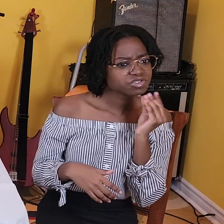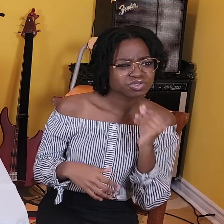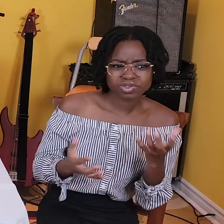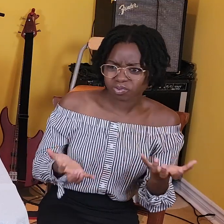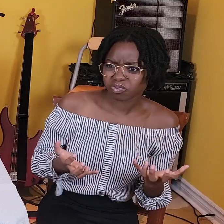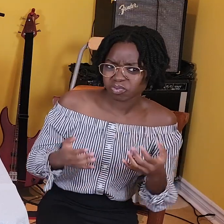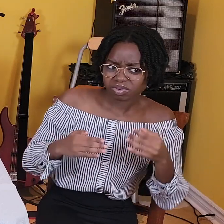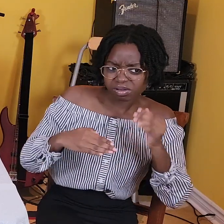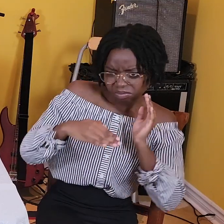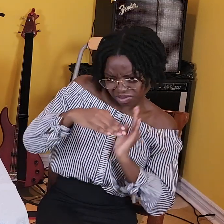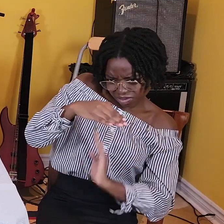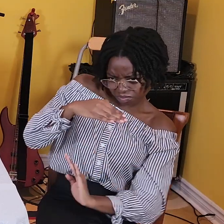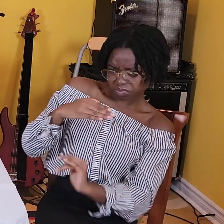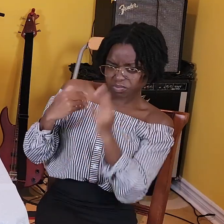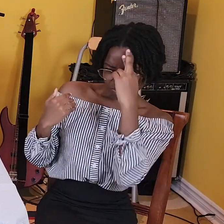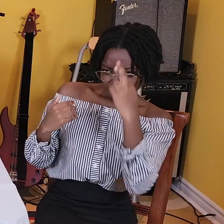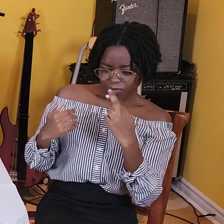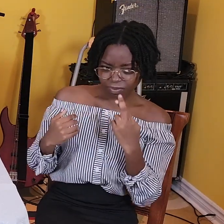Herod.